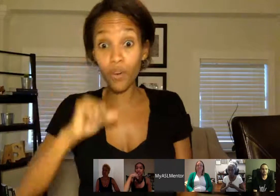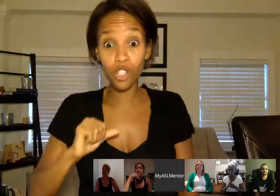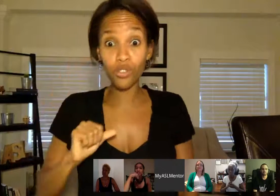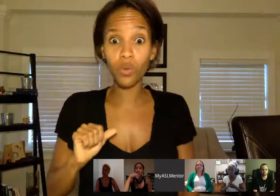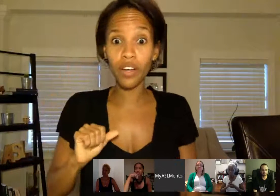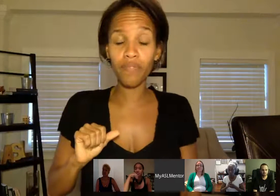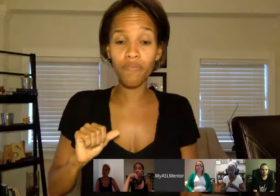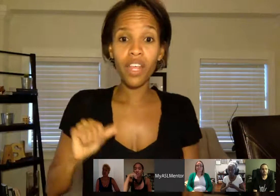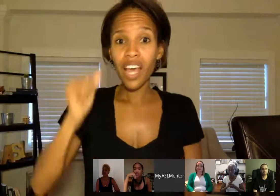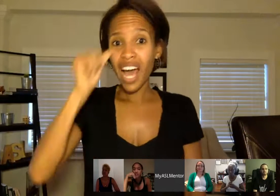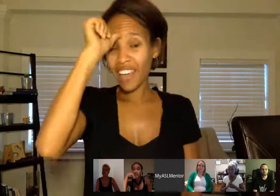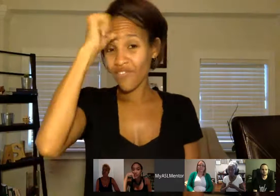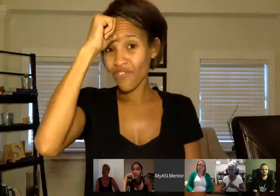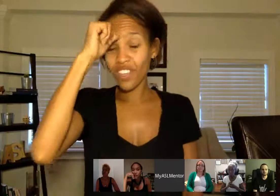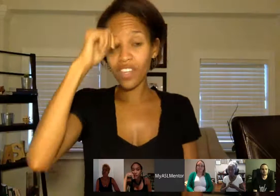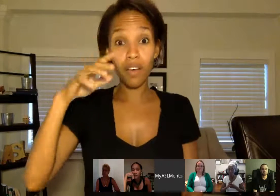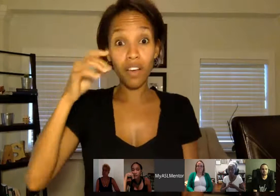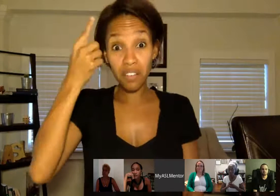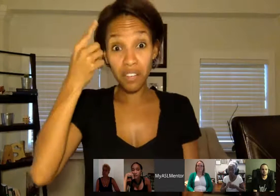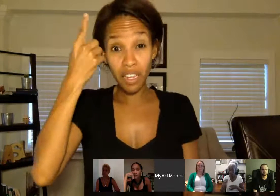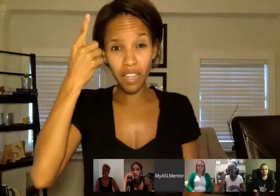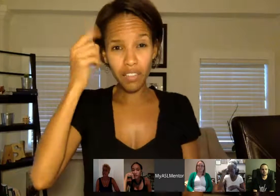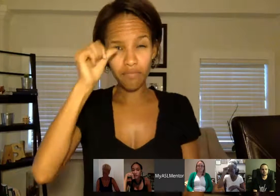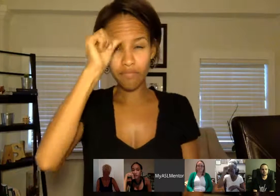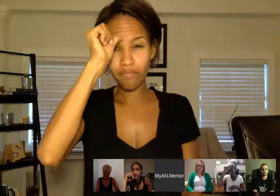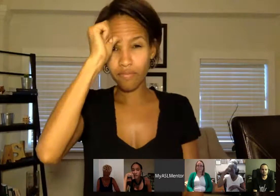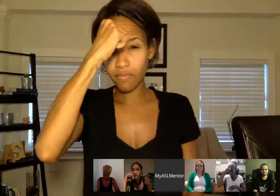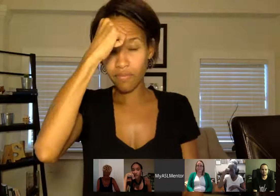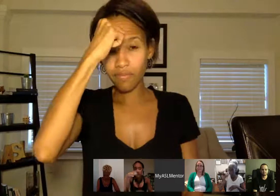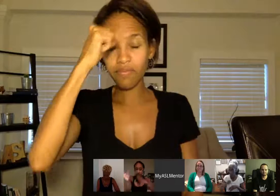Yeah, that works really well. I feel.